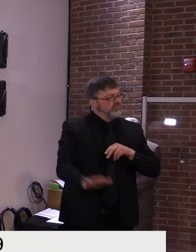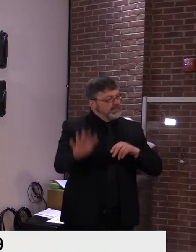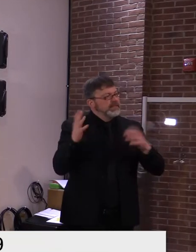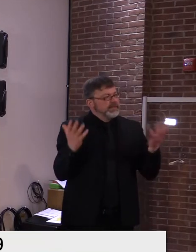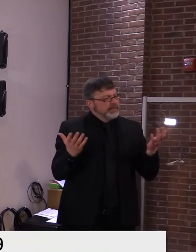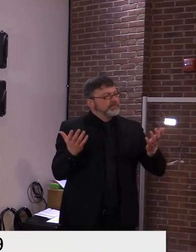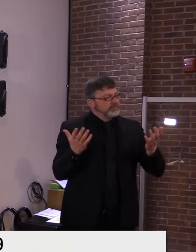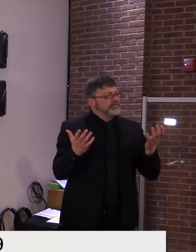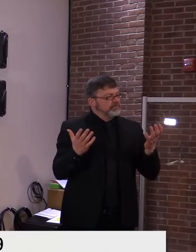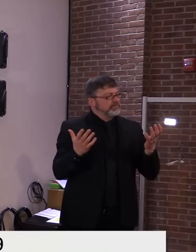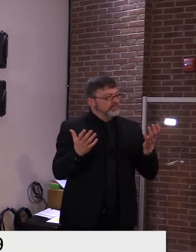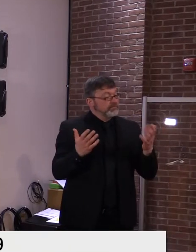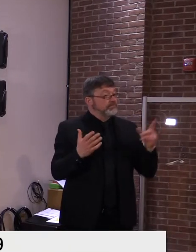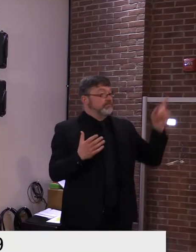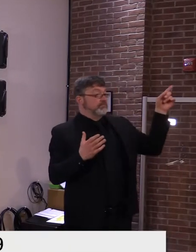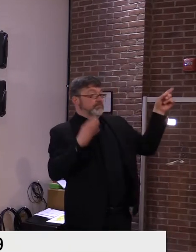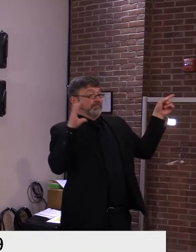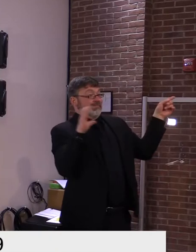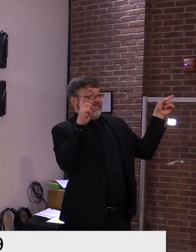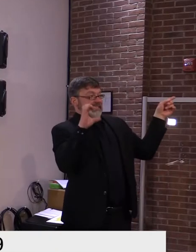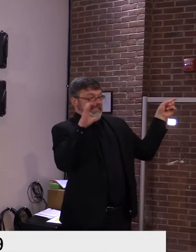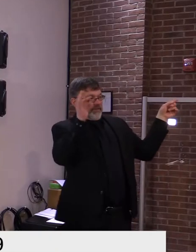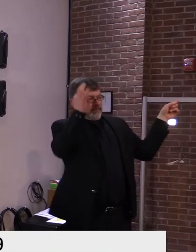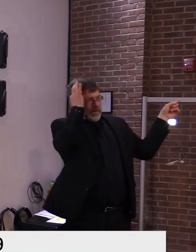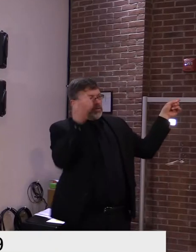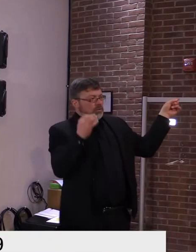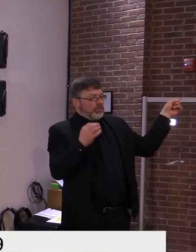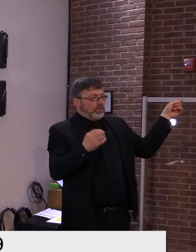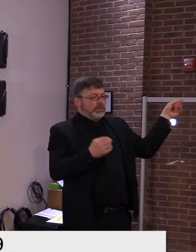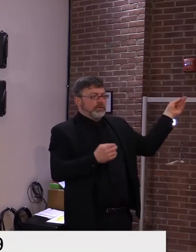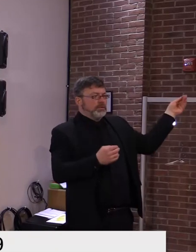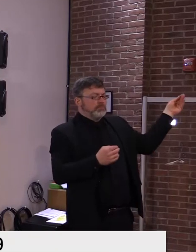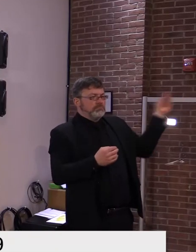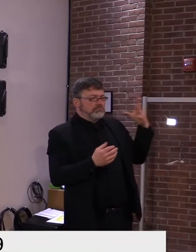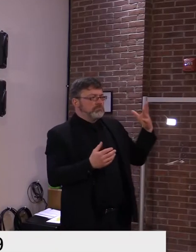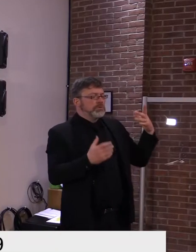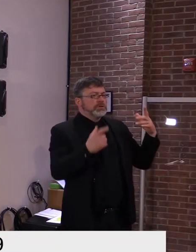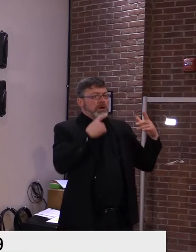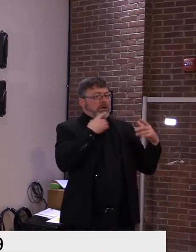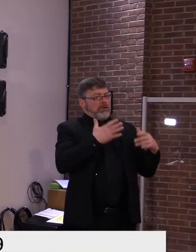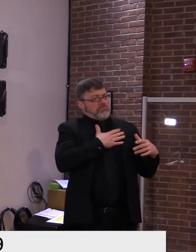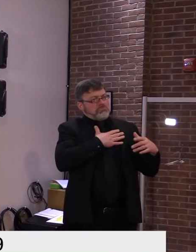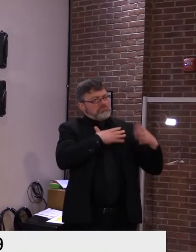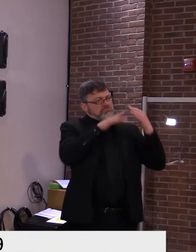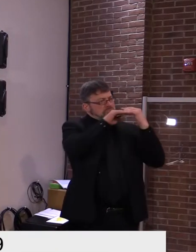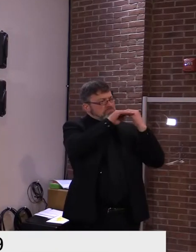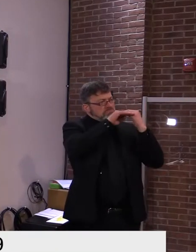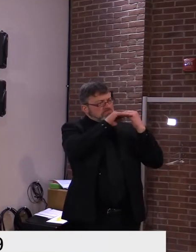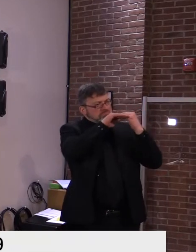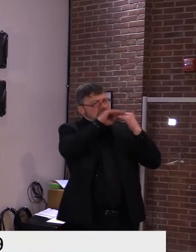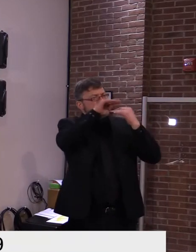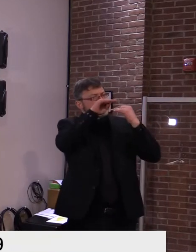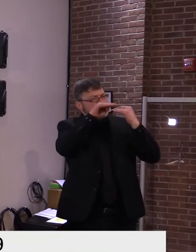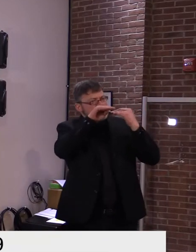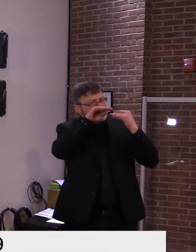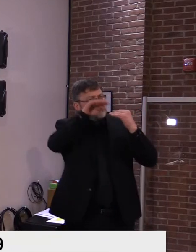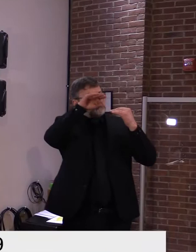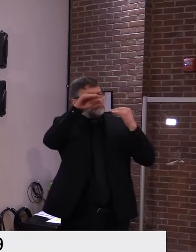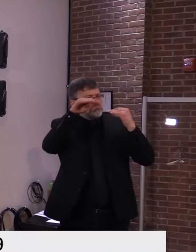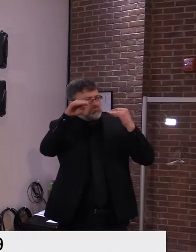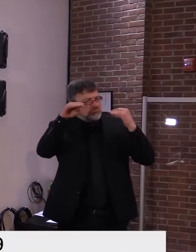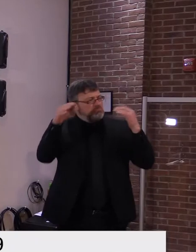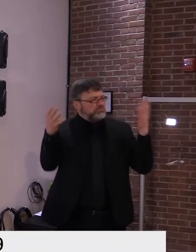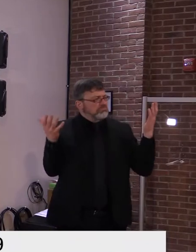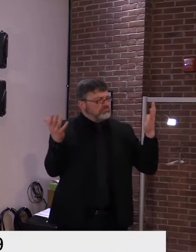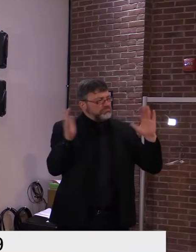of cases, and we must pay attention to that. With the change in seasons to warmer weather, people are starting to